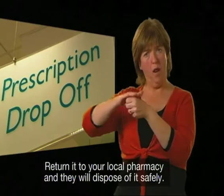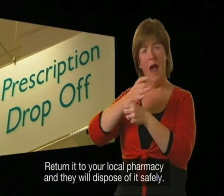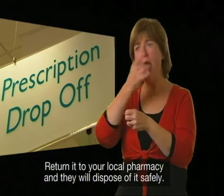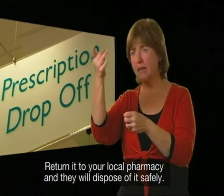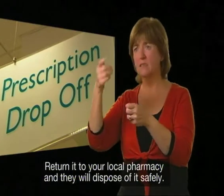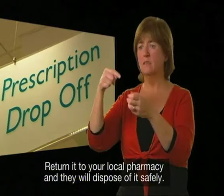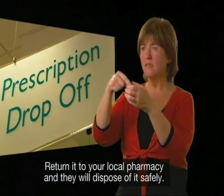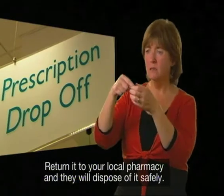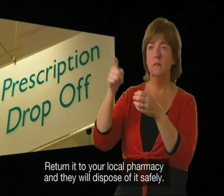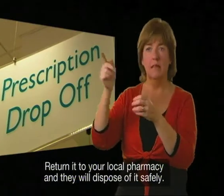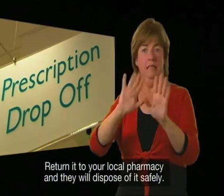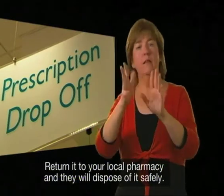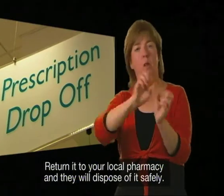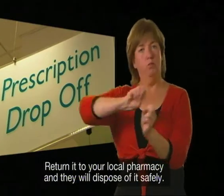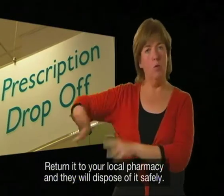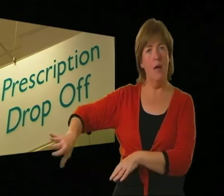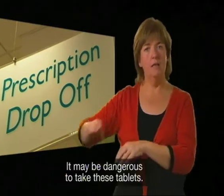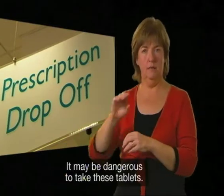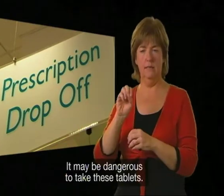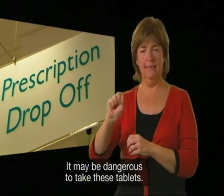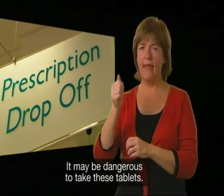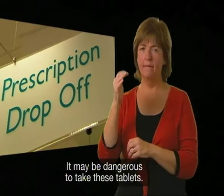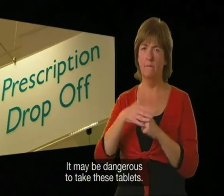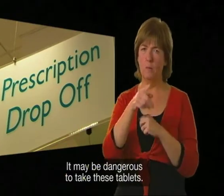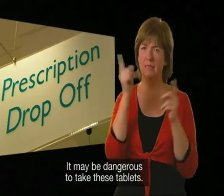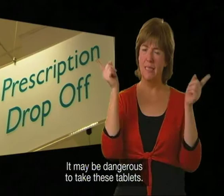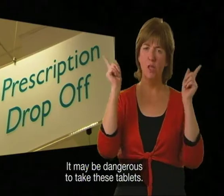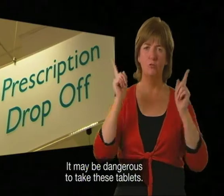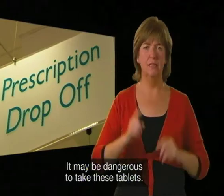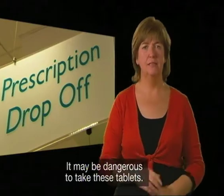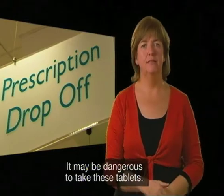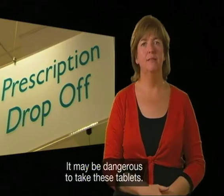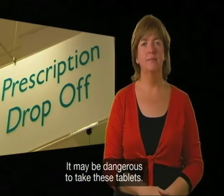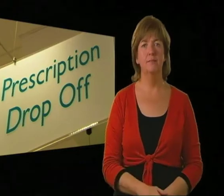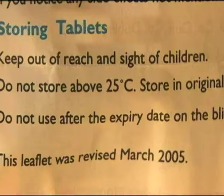local pharmacy and they will dispose of it safely. It may be dangerous to take these tablets.